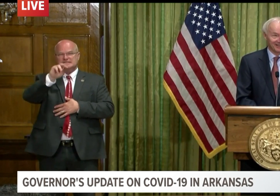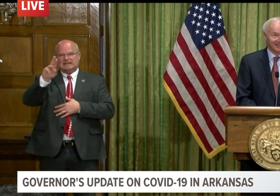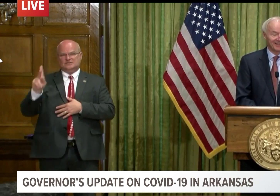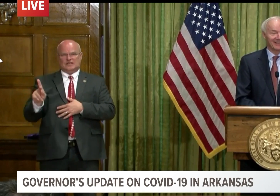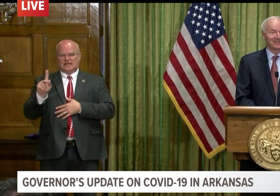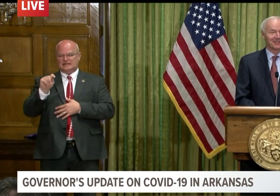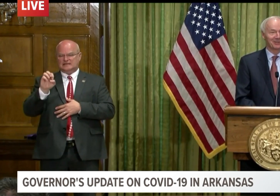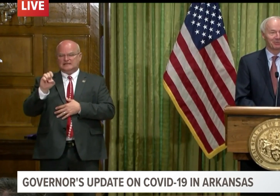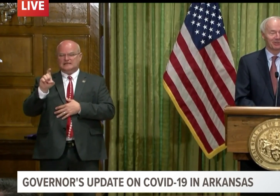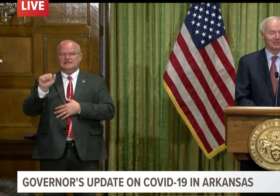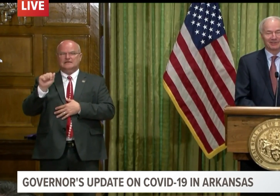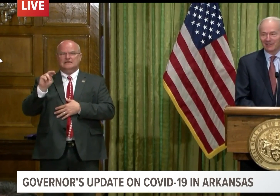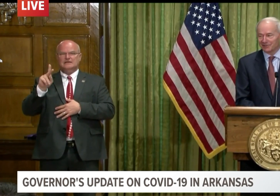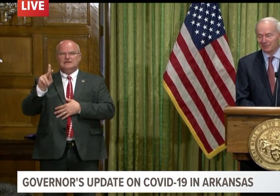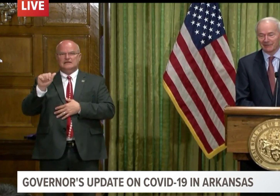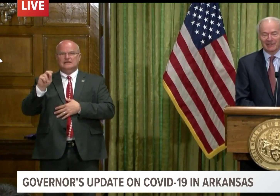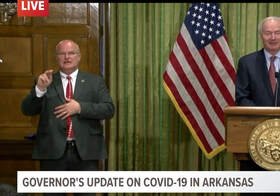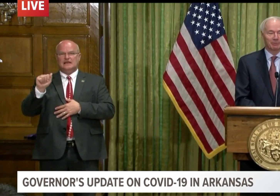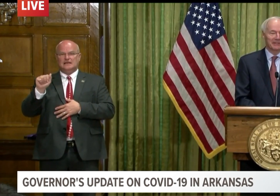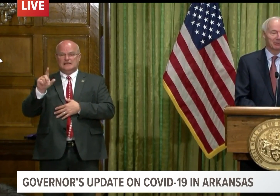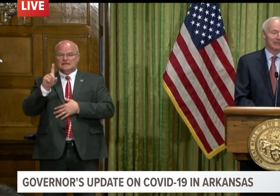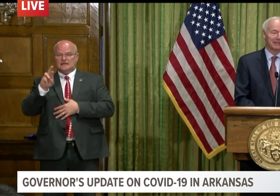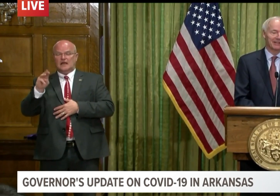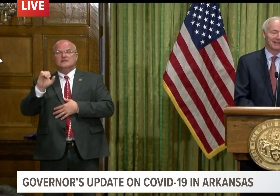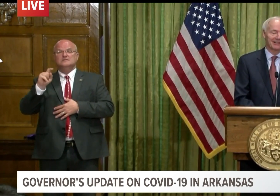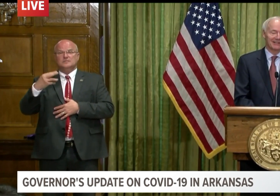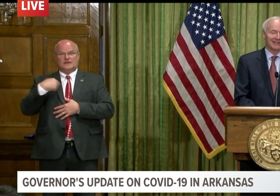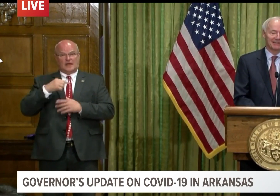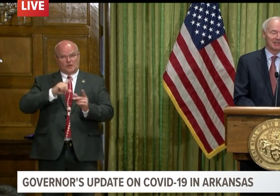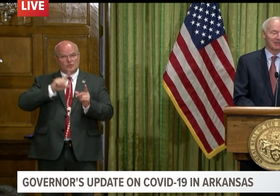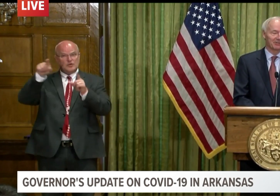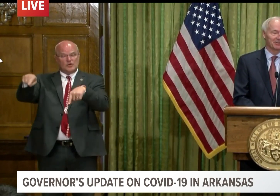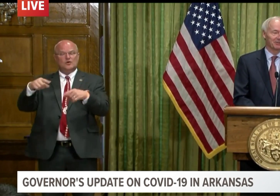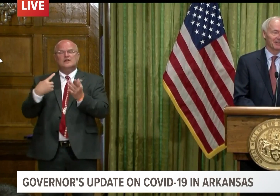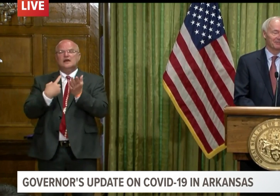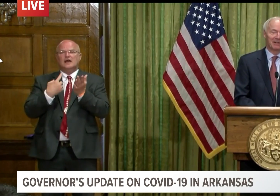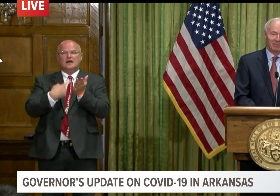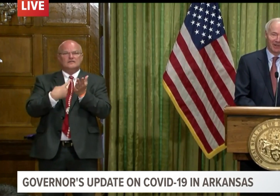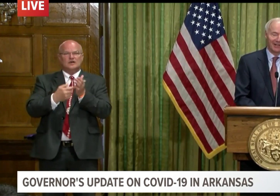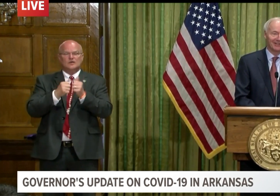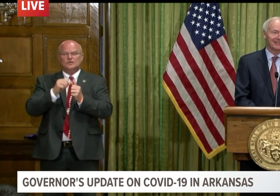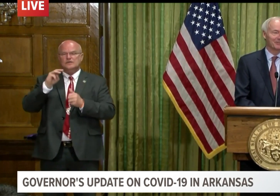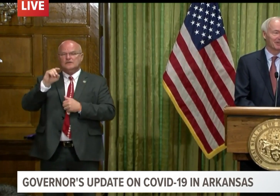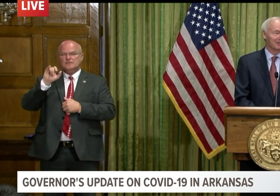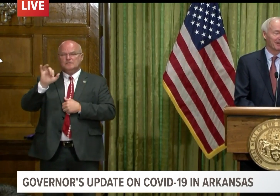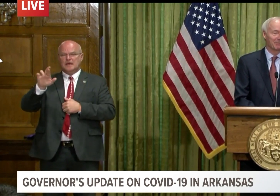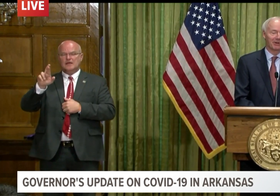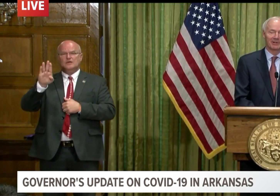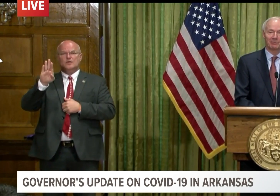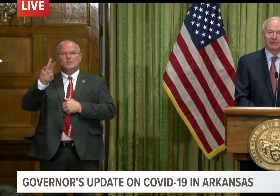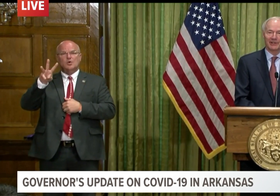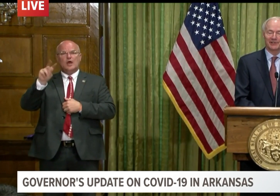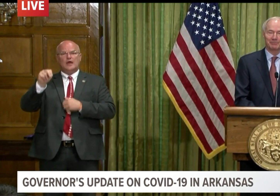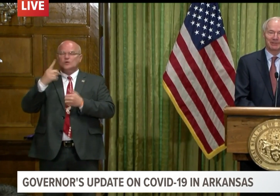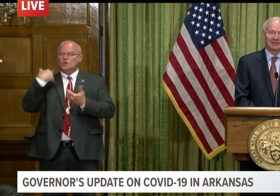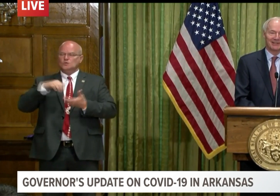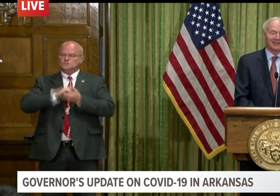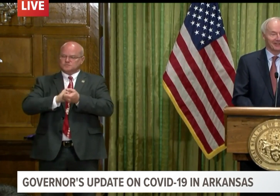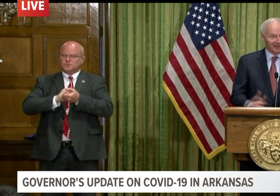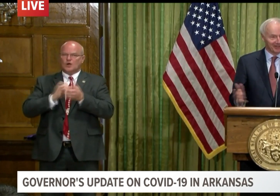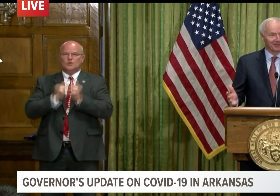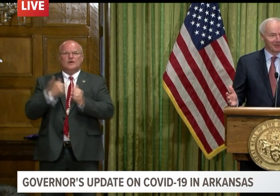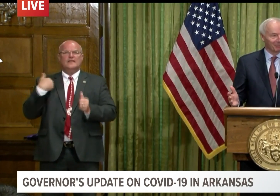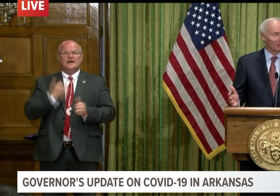Texarkana. So Dr. Smith and I will be going there. I've talked to Mayor Brown. He's been a great partner with us,